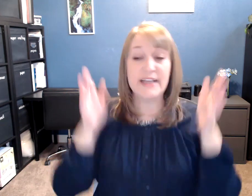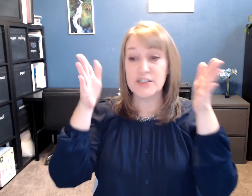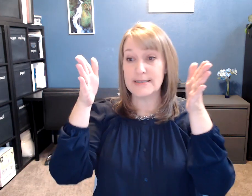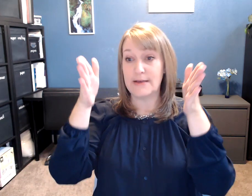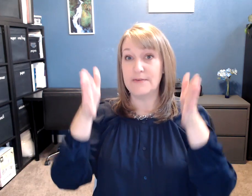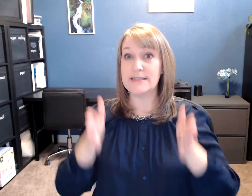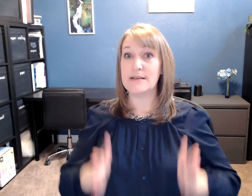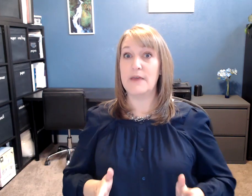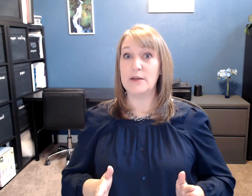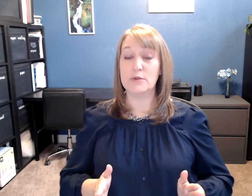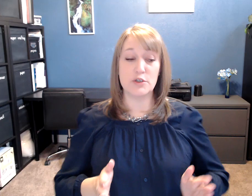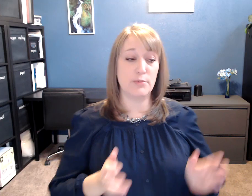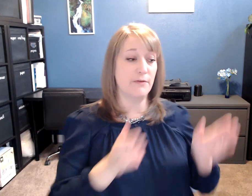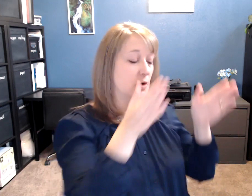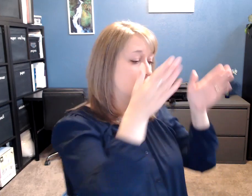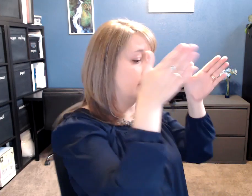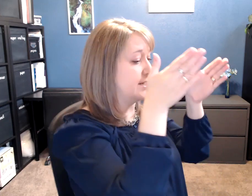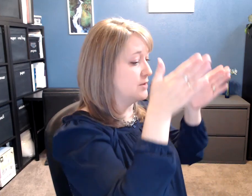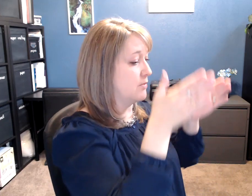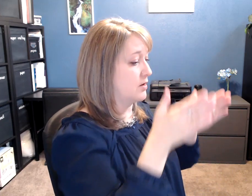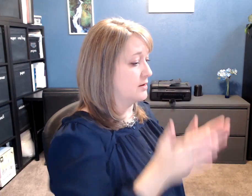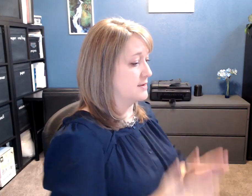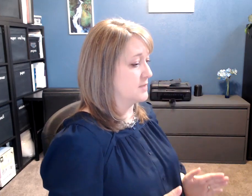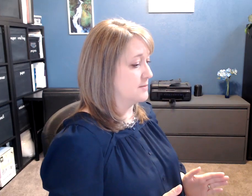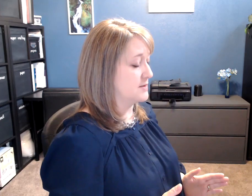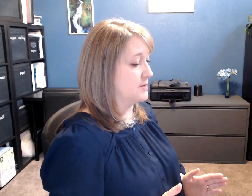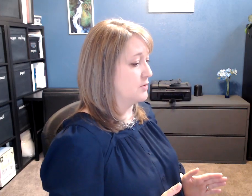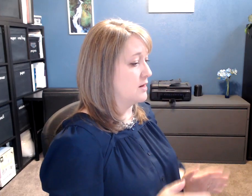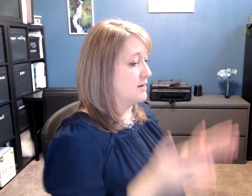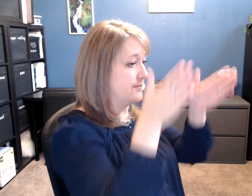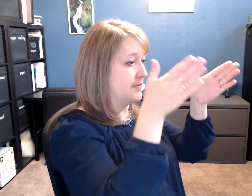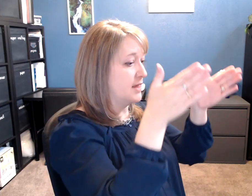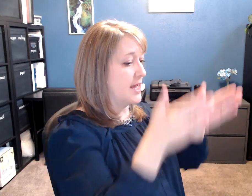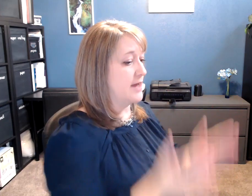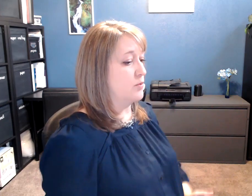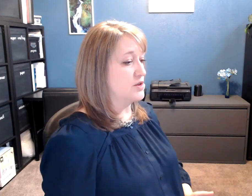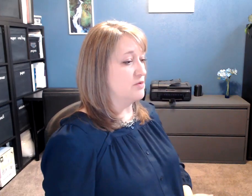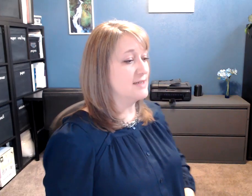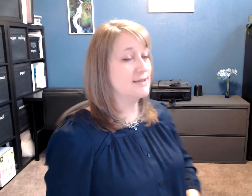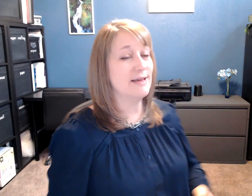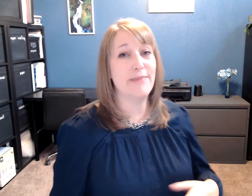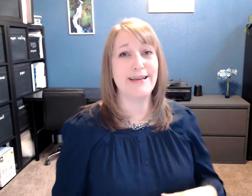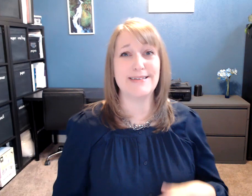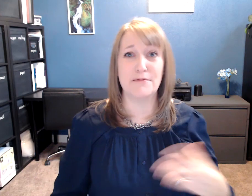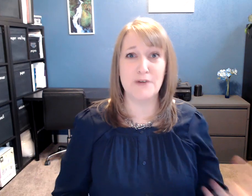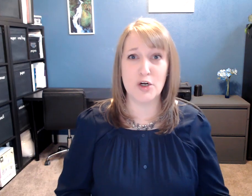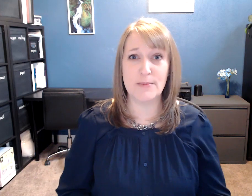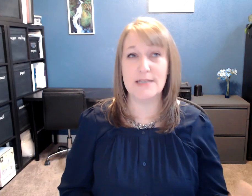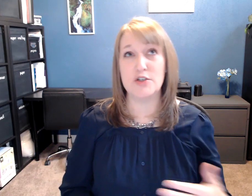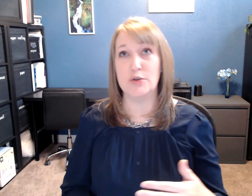agent suffix that you learned before, or agent marker, sometimes people call it. And when you do this, it makes a verb